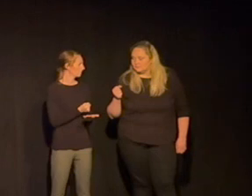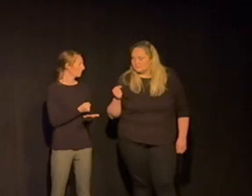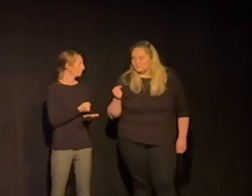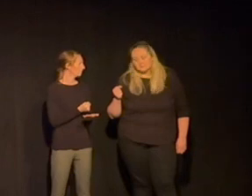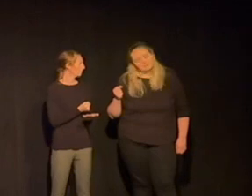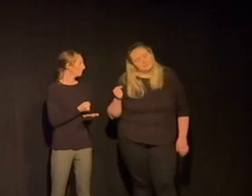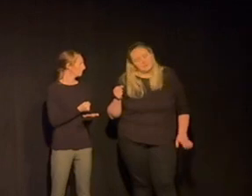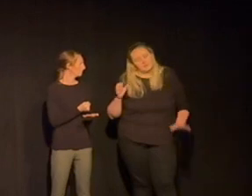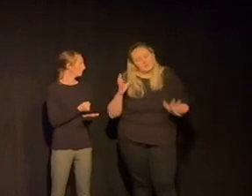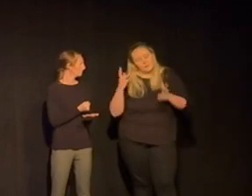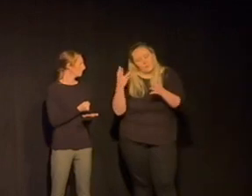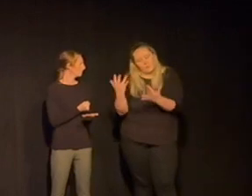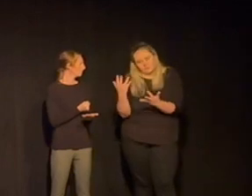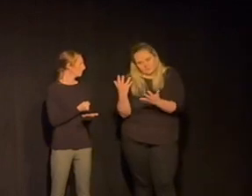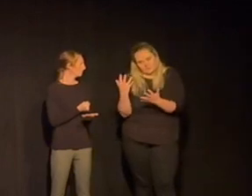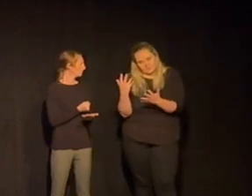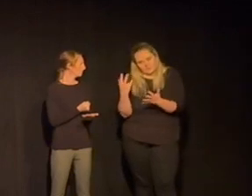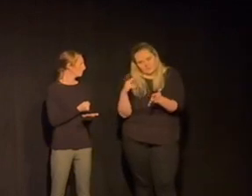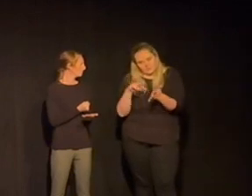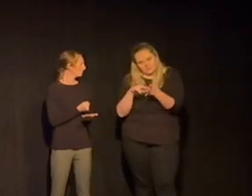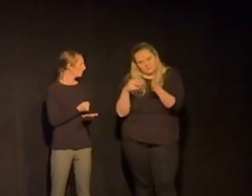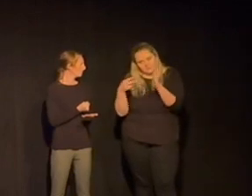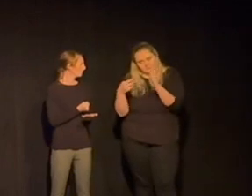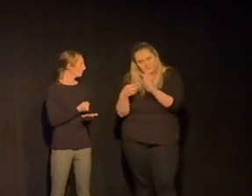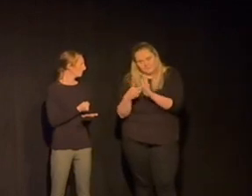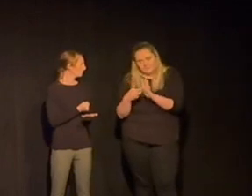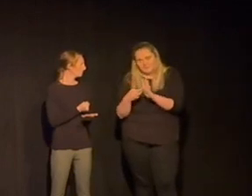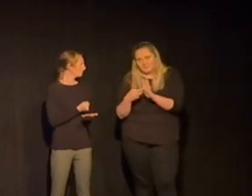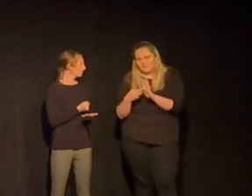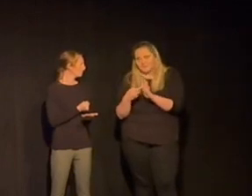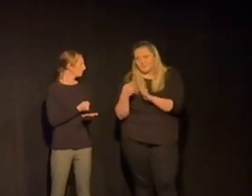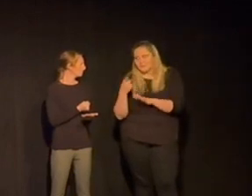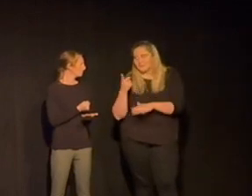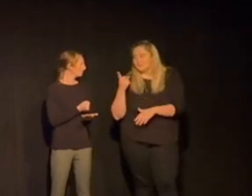You're saying you would